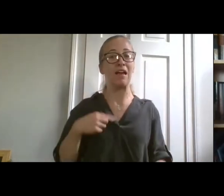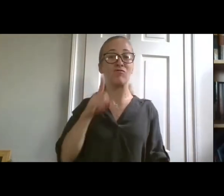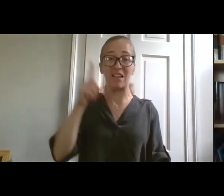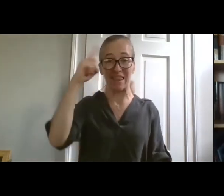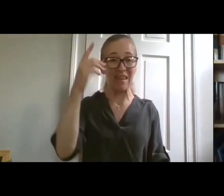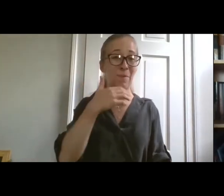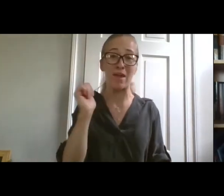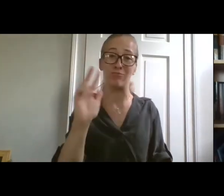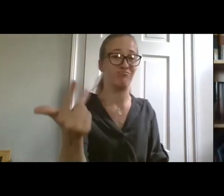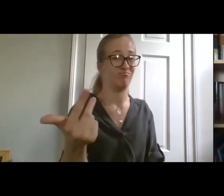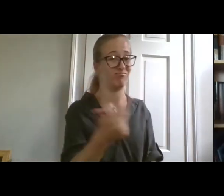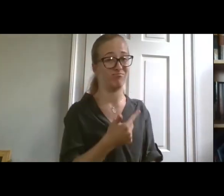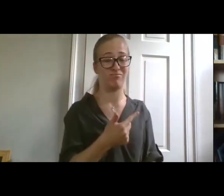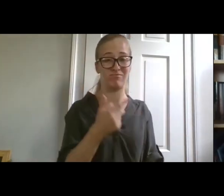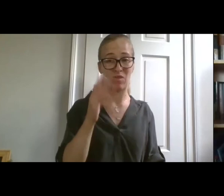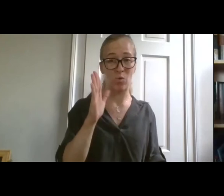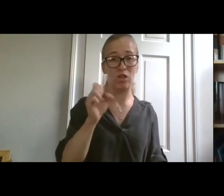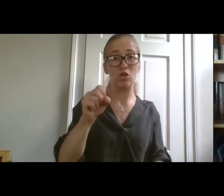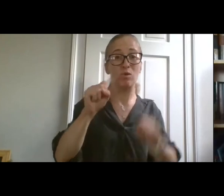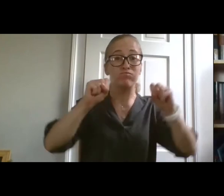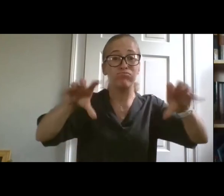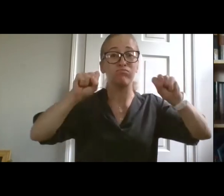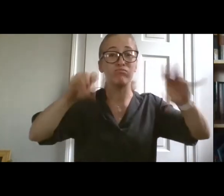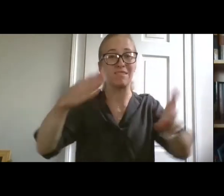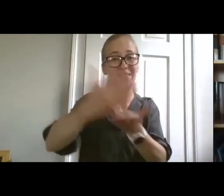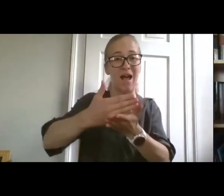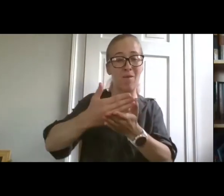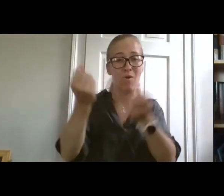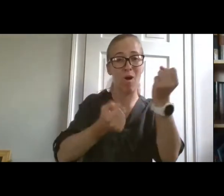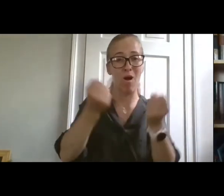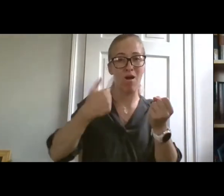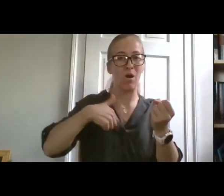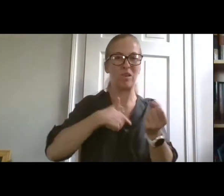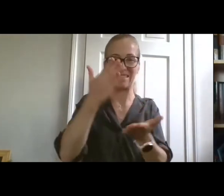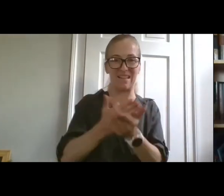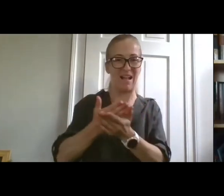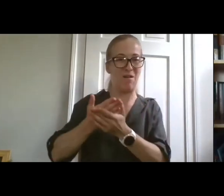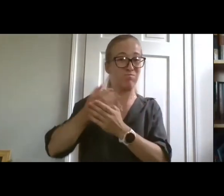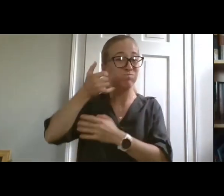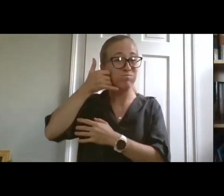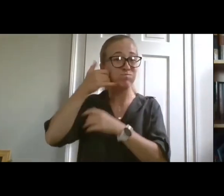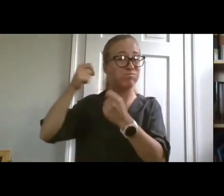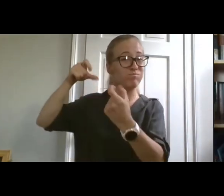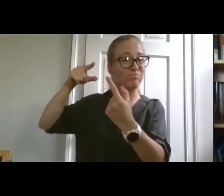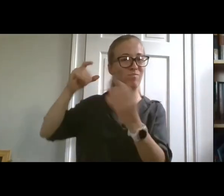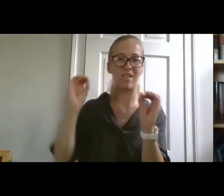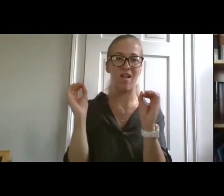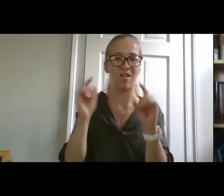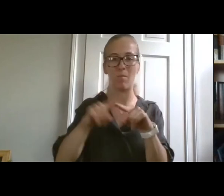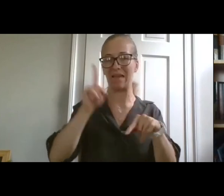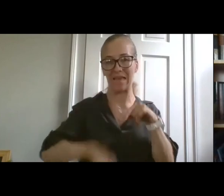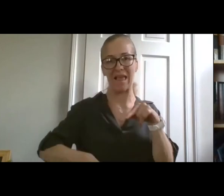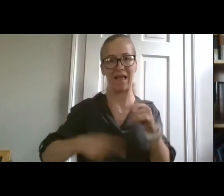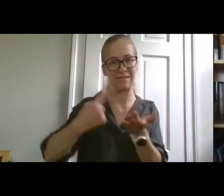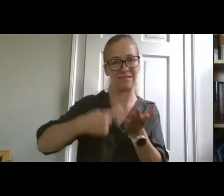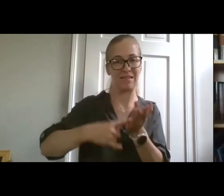around," I said to Gustavo. "Could you flash the lights or stop the car?" We'd lost cell service some time ago, and there was no way to discuss things unless we brought all 6 vehicles to a